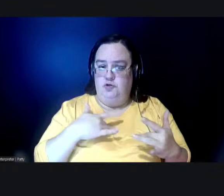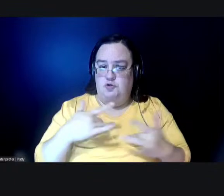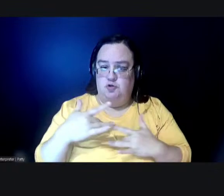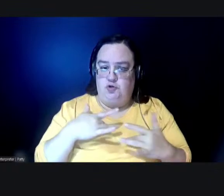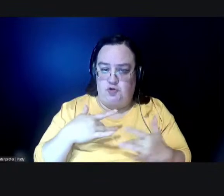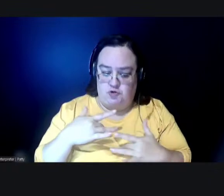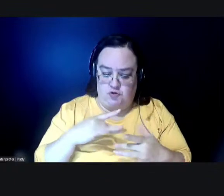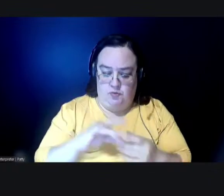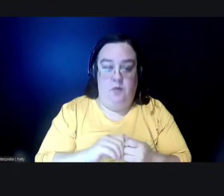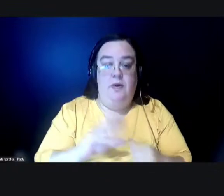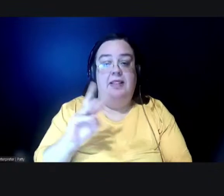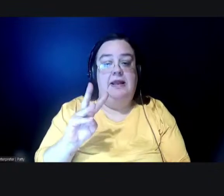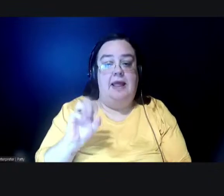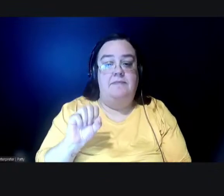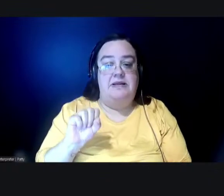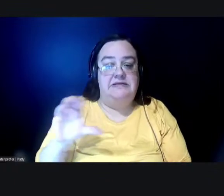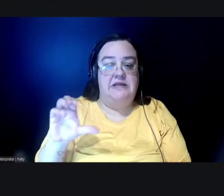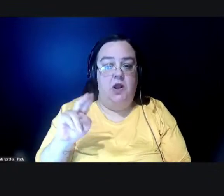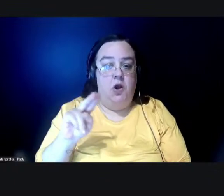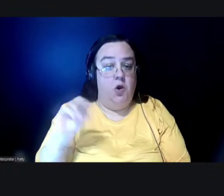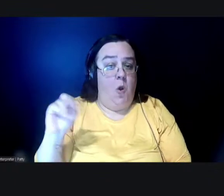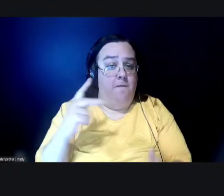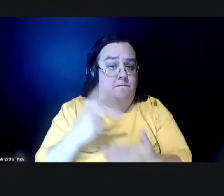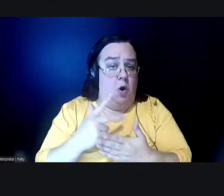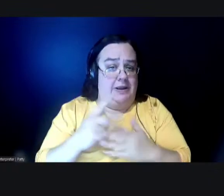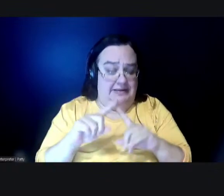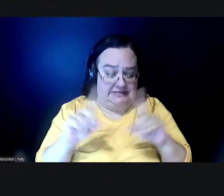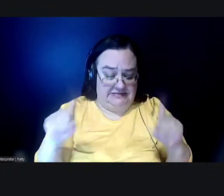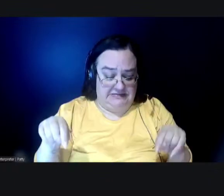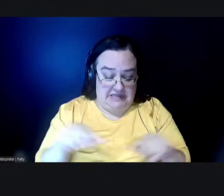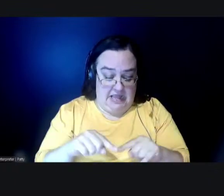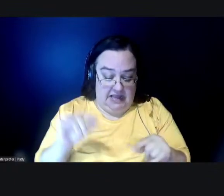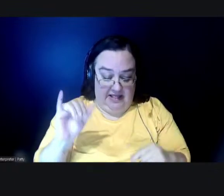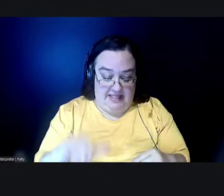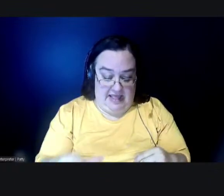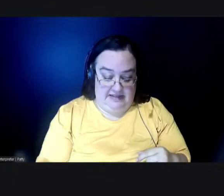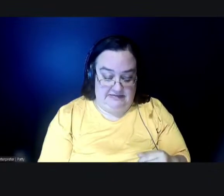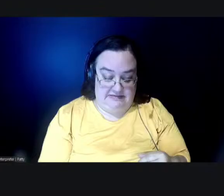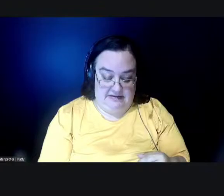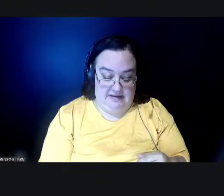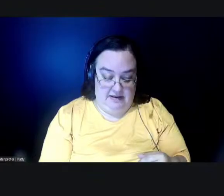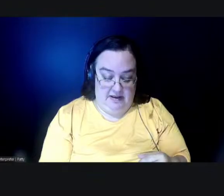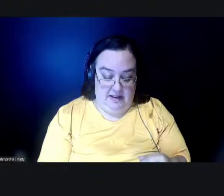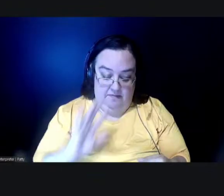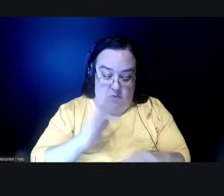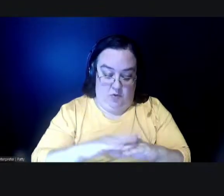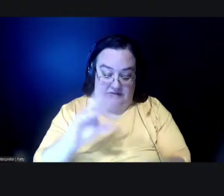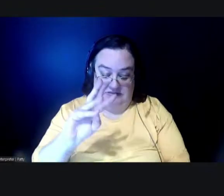the WSSC no parking signs that have been on 63rd Avenue.